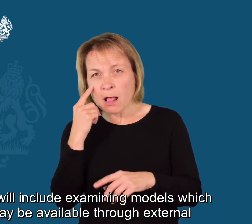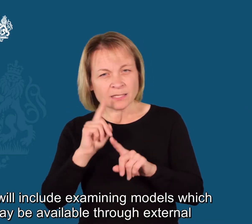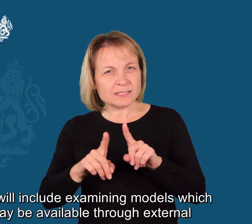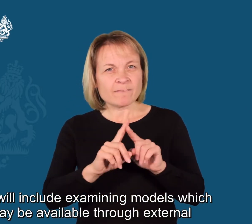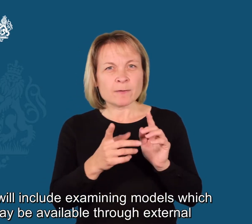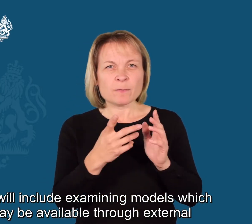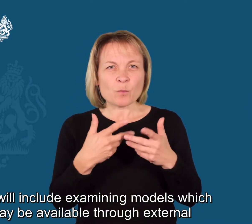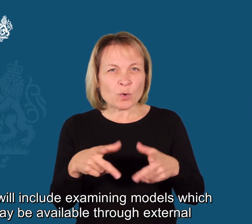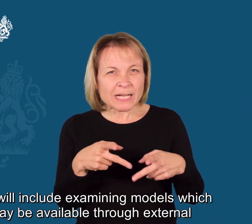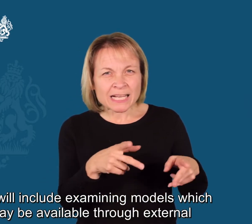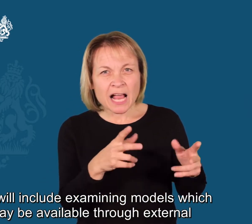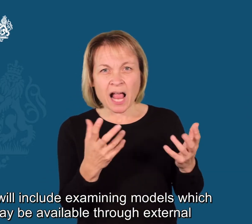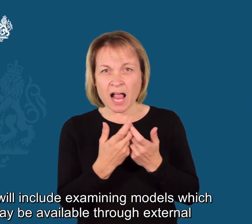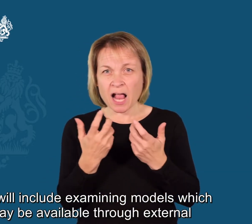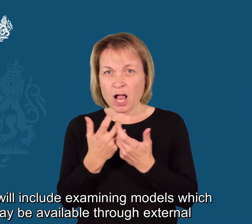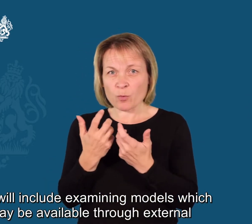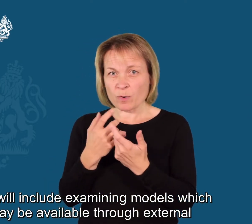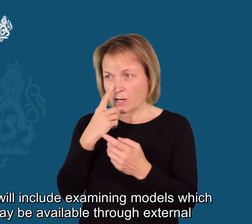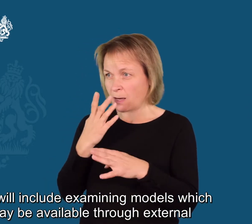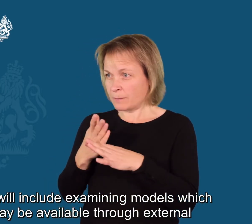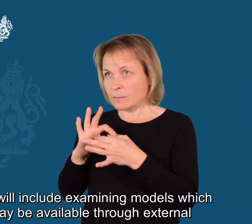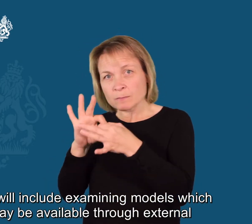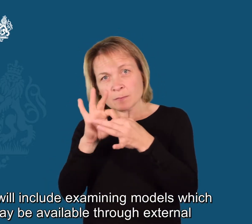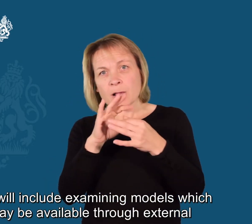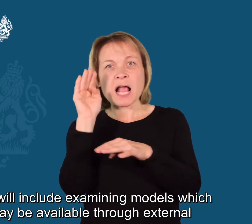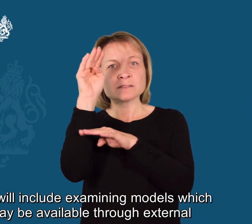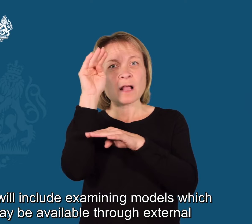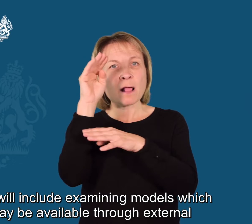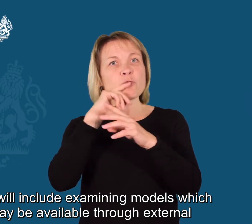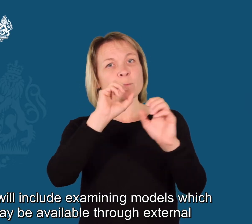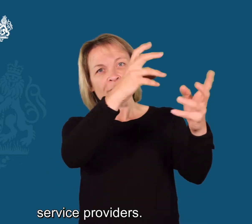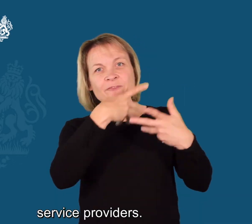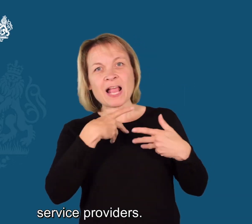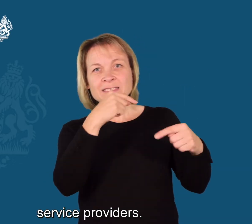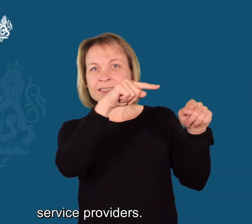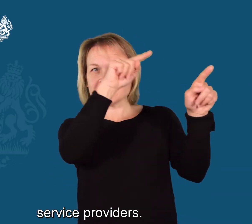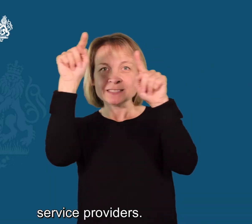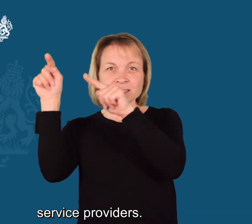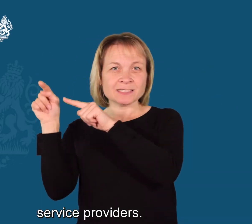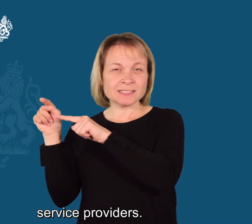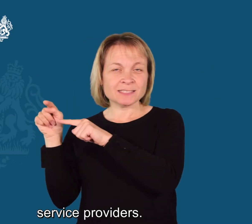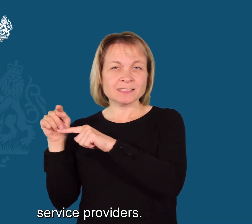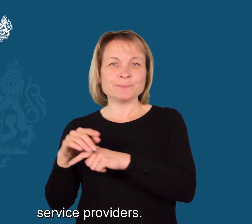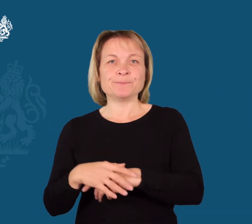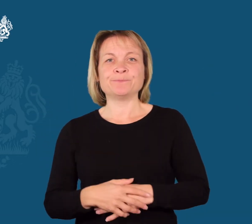This will include examining models which may be available through external service providers.